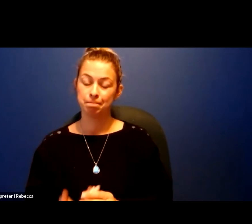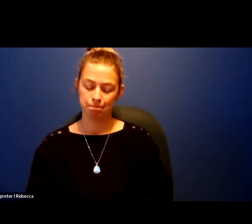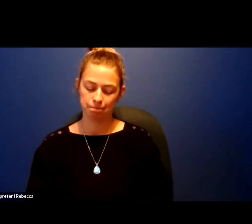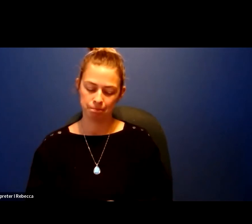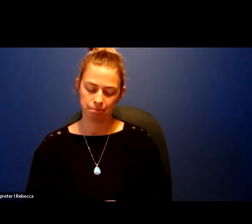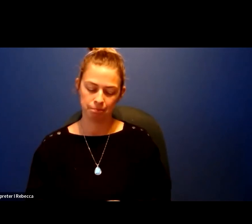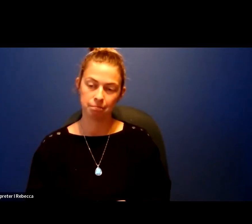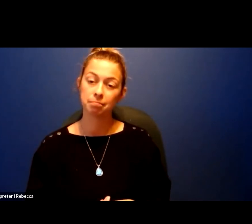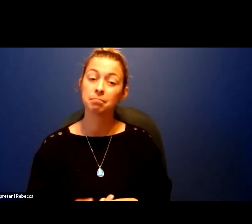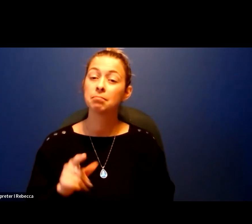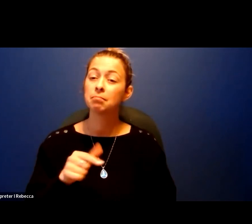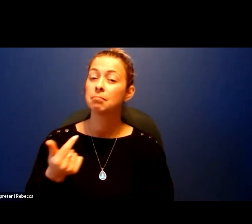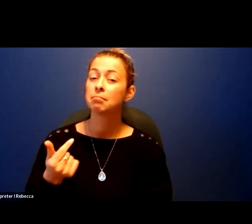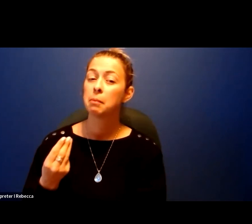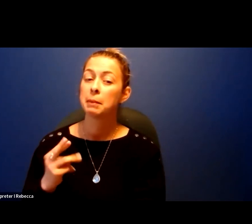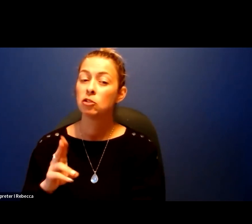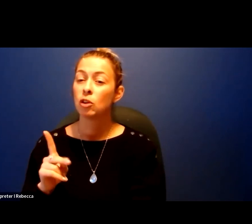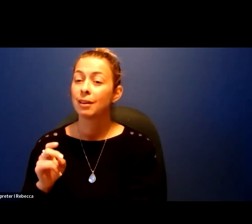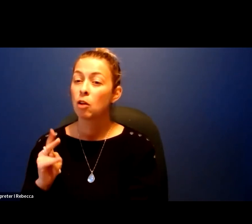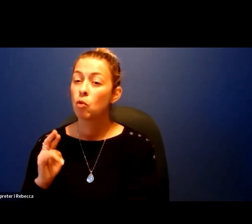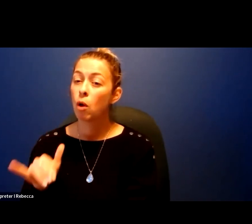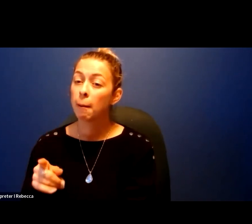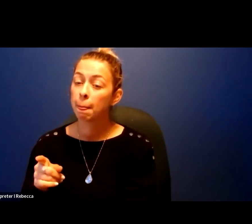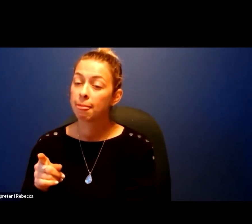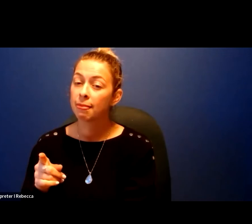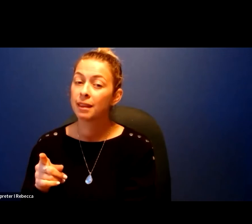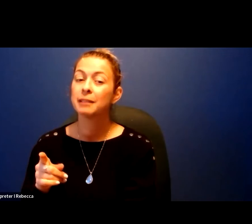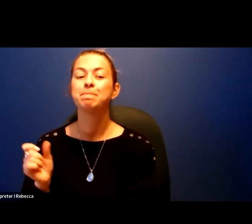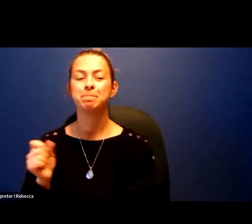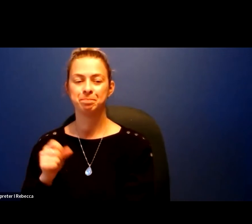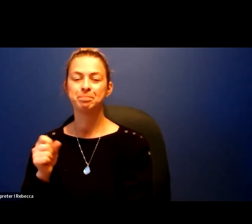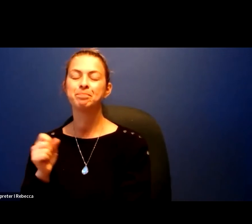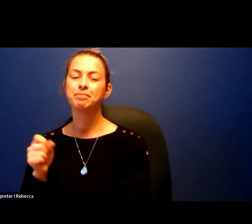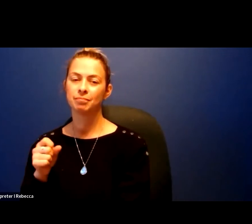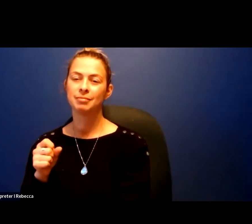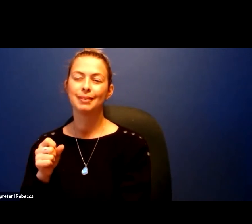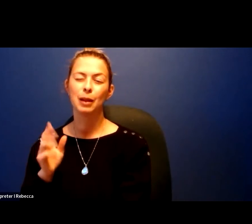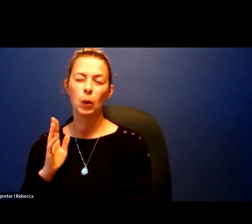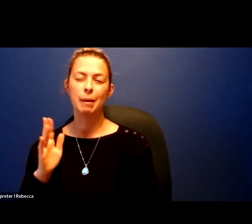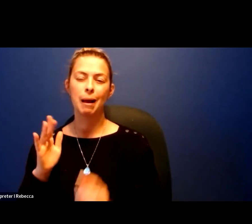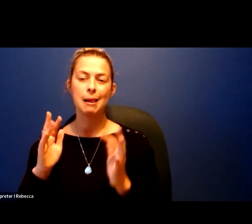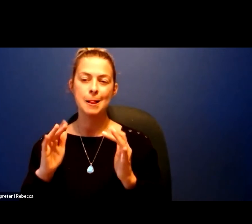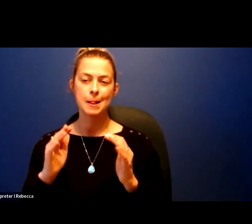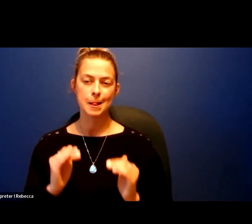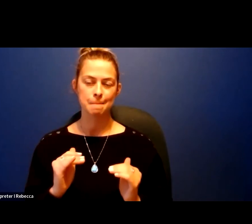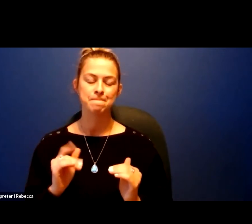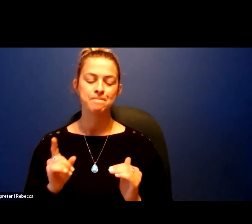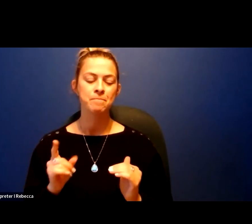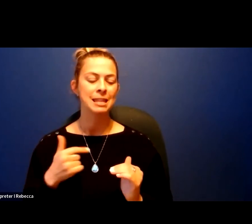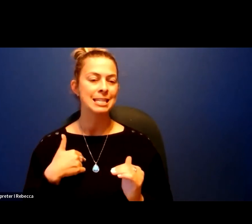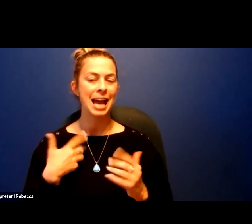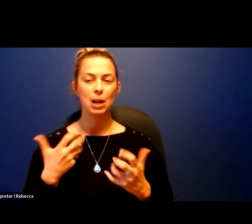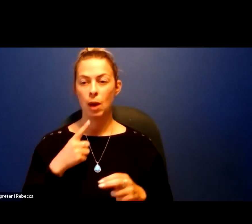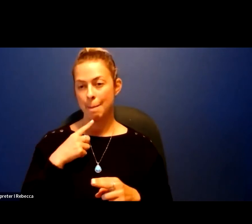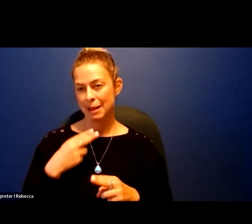Professor Kenwright, do you have a comment? I do. I'm going to bring it down a little bit here for a moment to say I didn't want to mention this